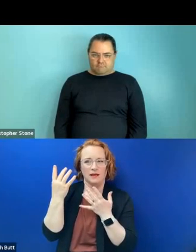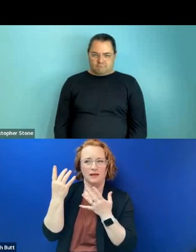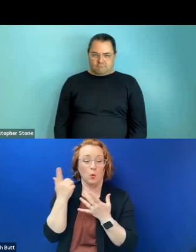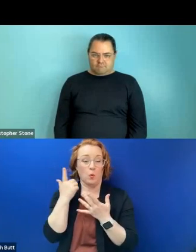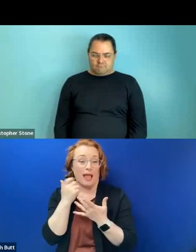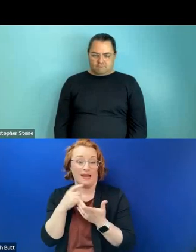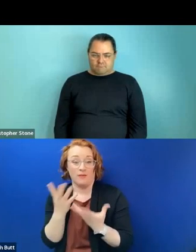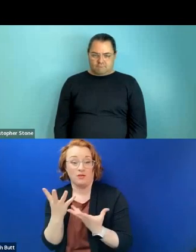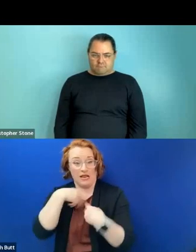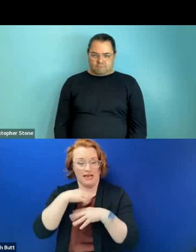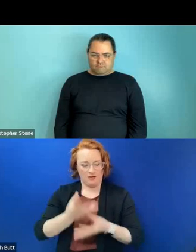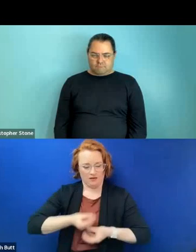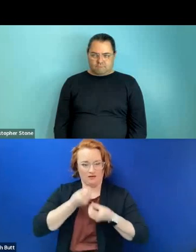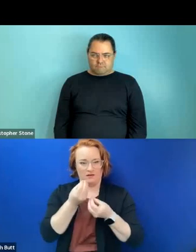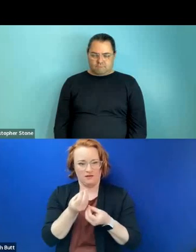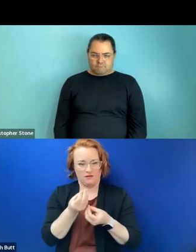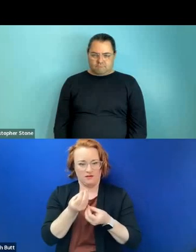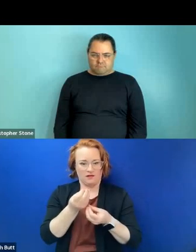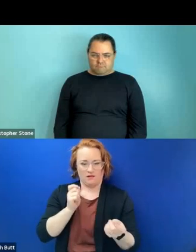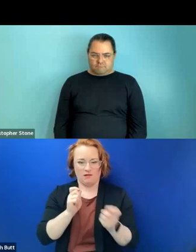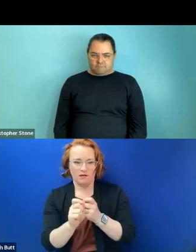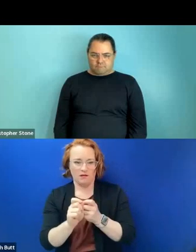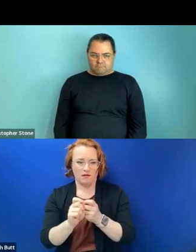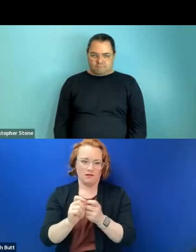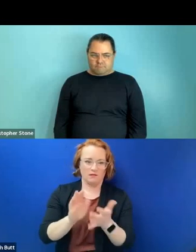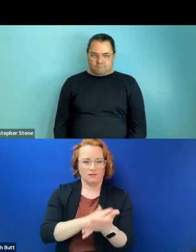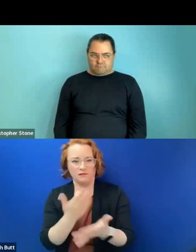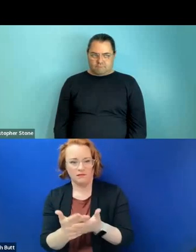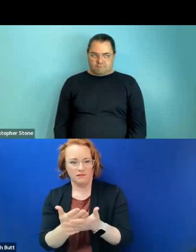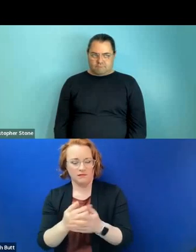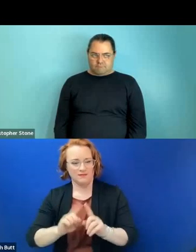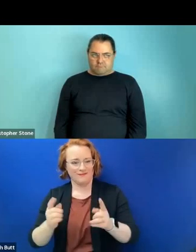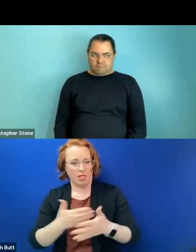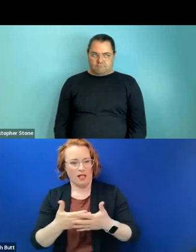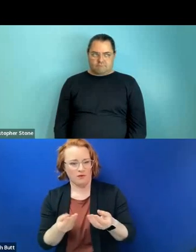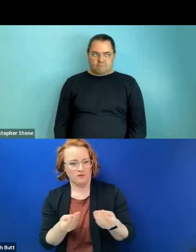use that information and turn it into a different language.